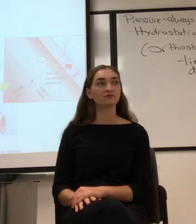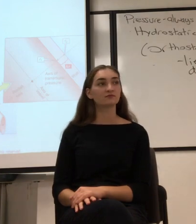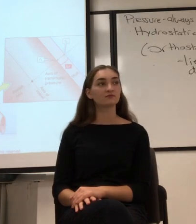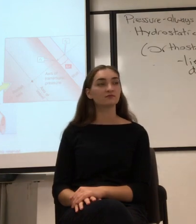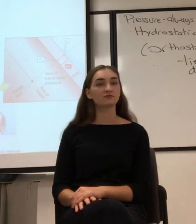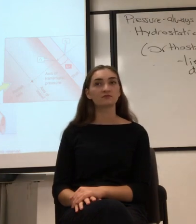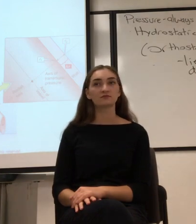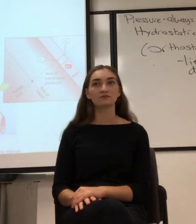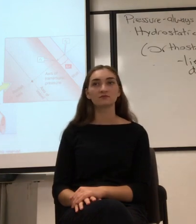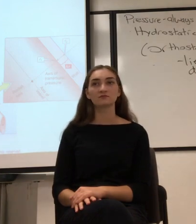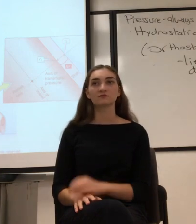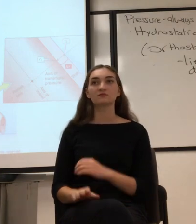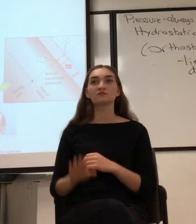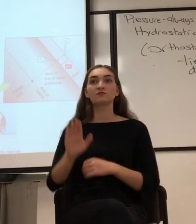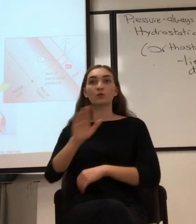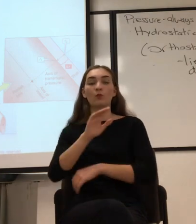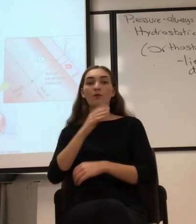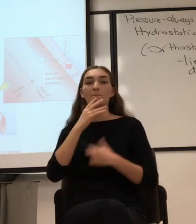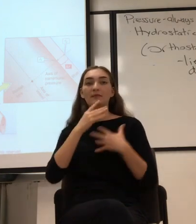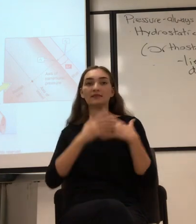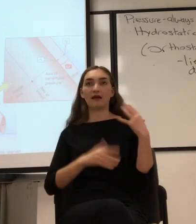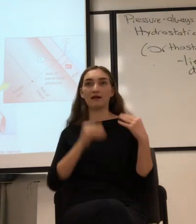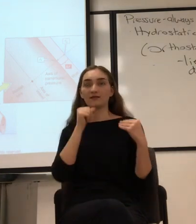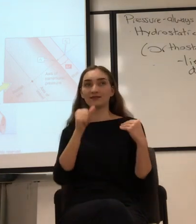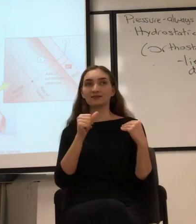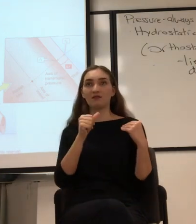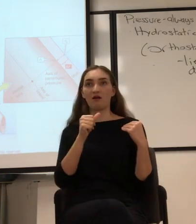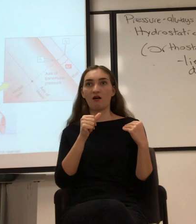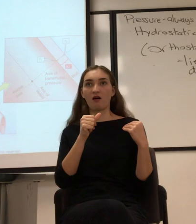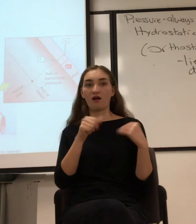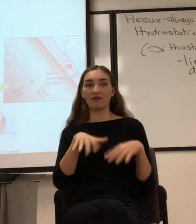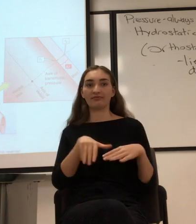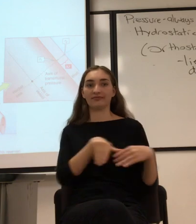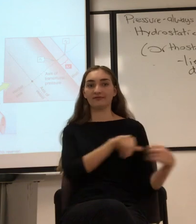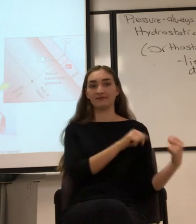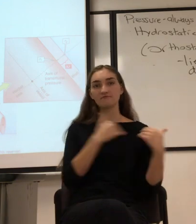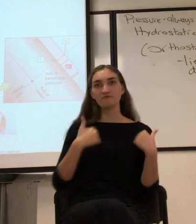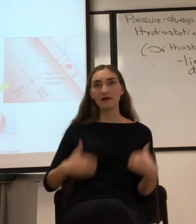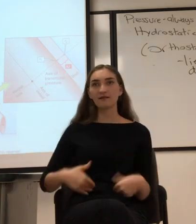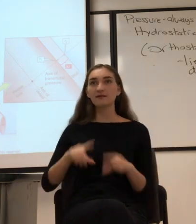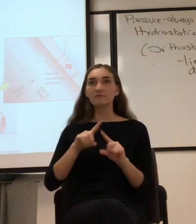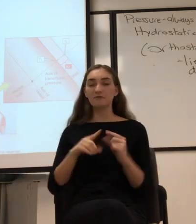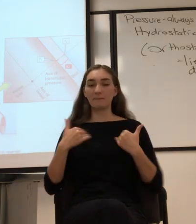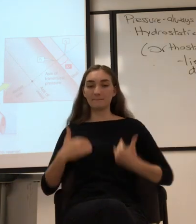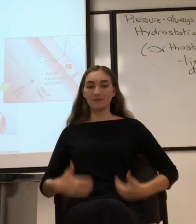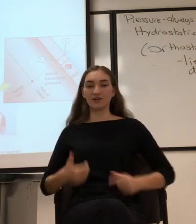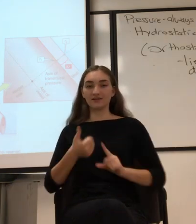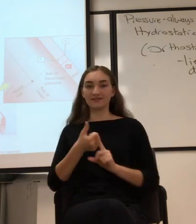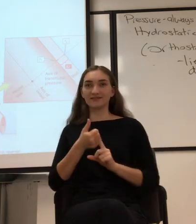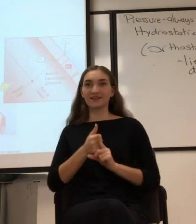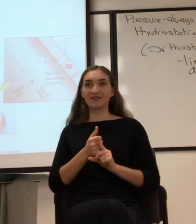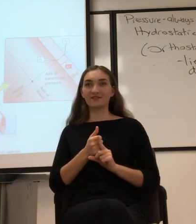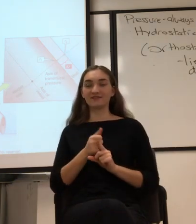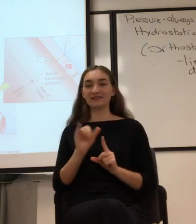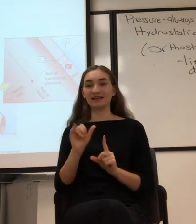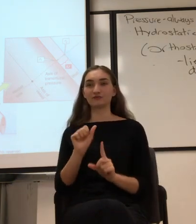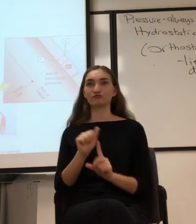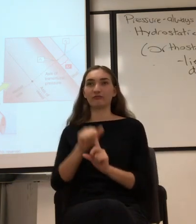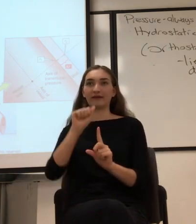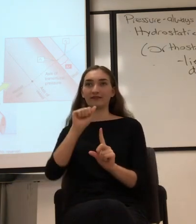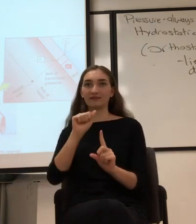I mean, your blood isn't going anywhere. It's just you're tricking your body. Like the blood, just for a split second, is kind of